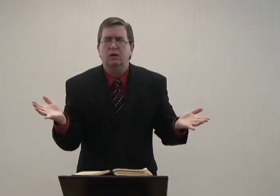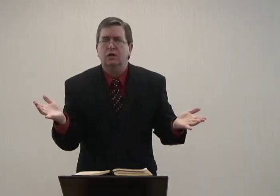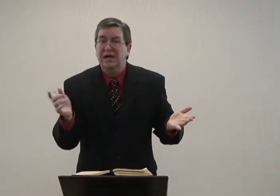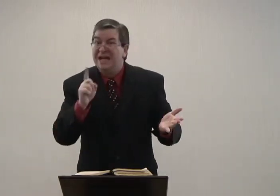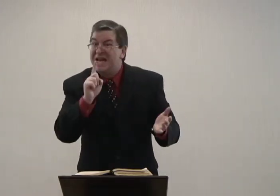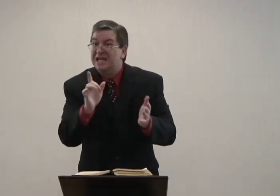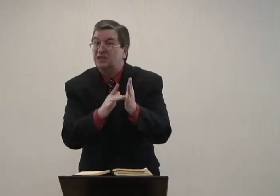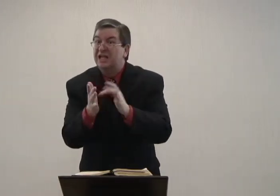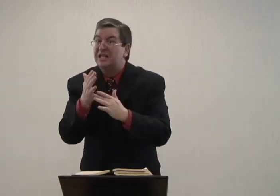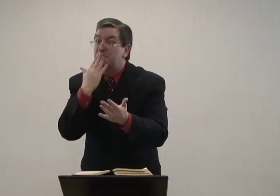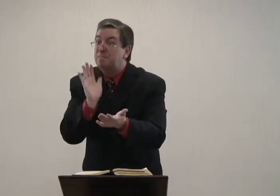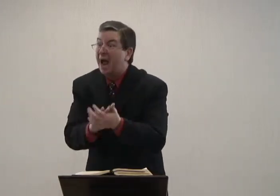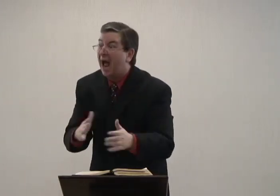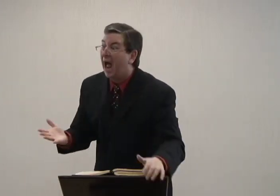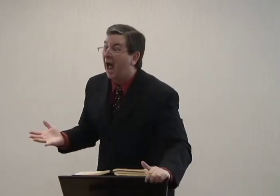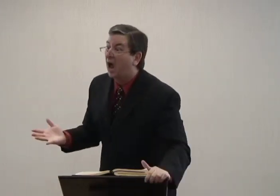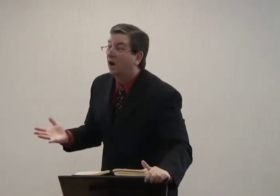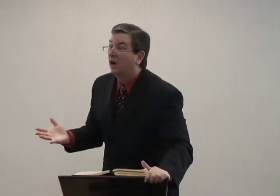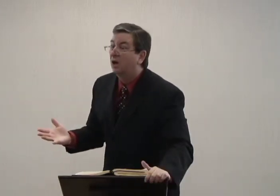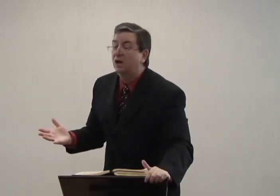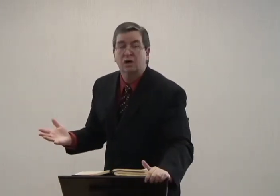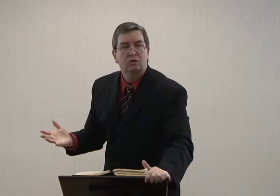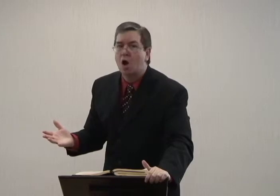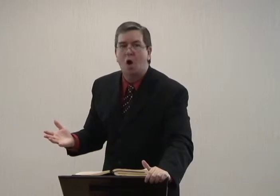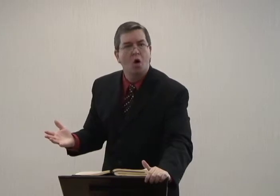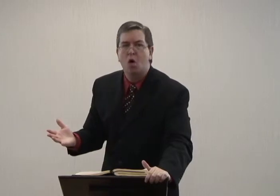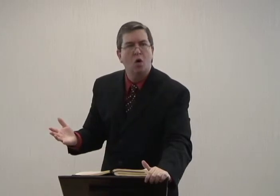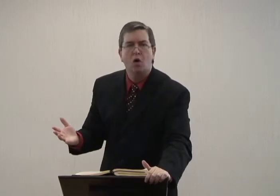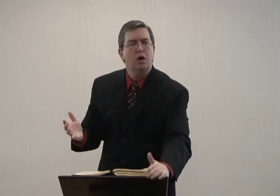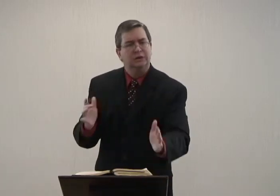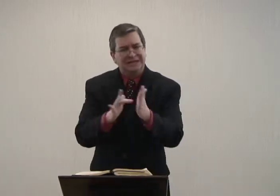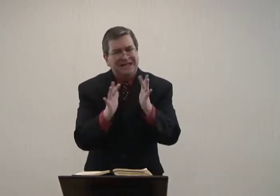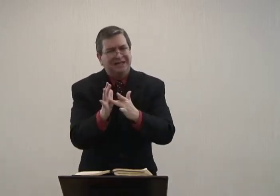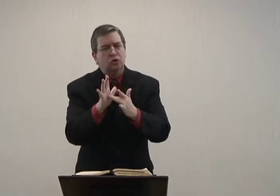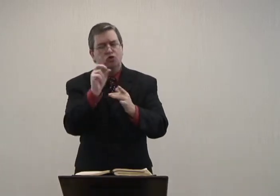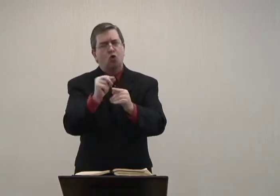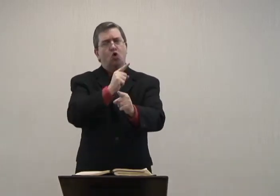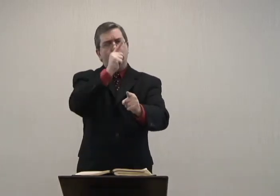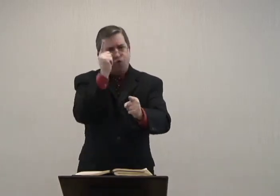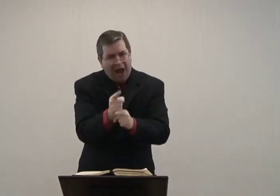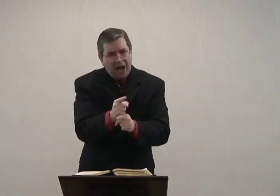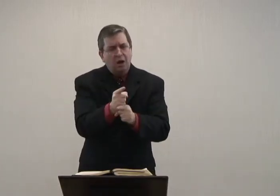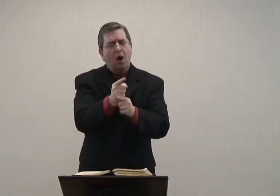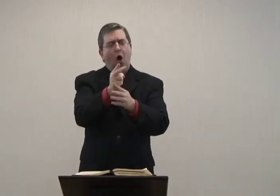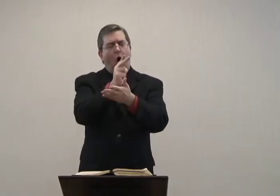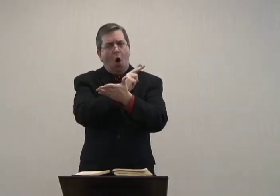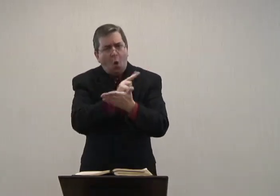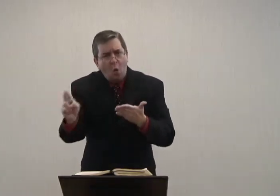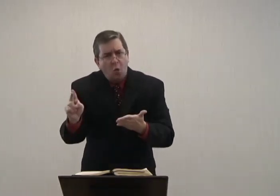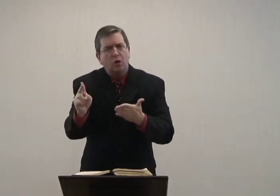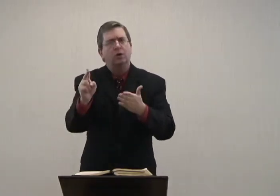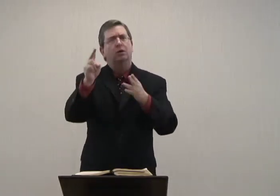Jesus? Is Jesus bad? No. Jesus is right and